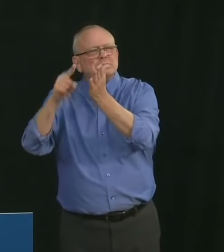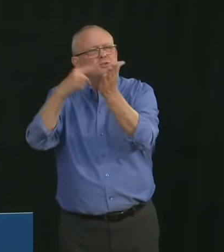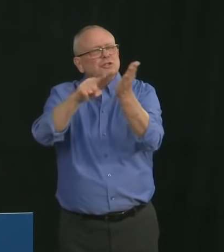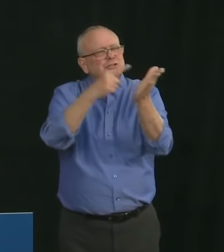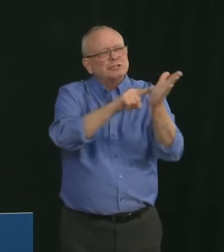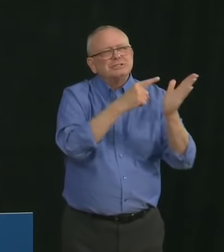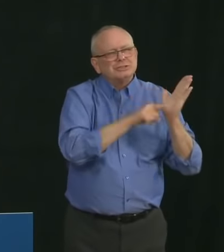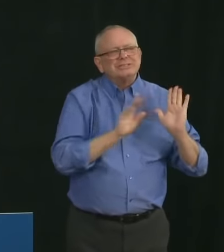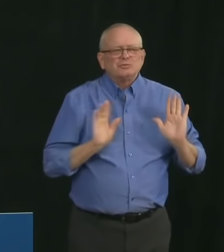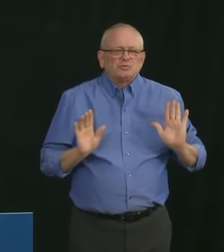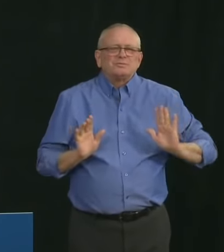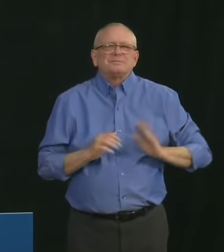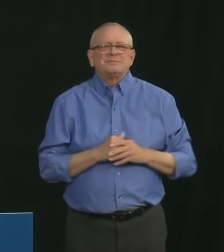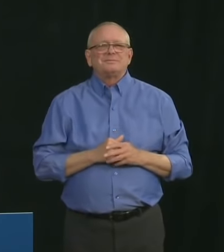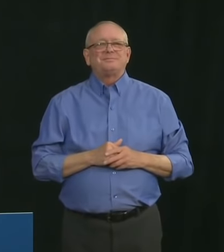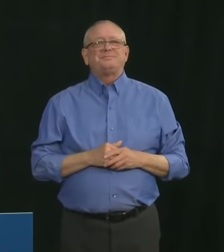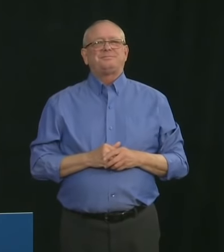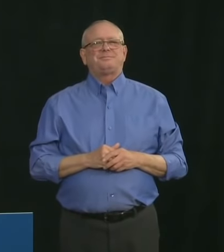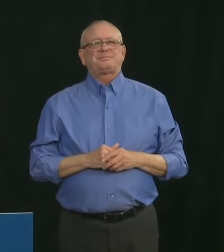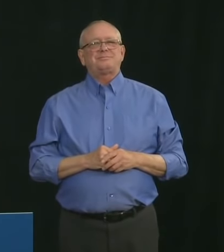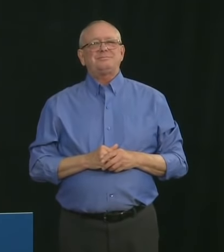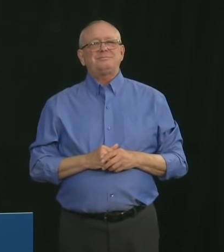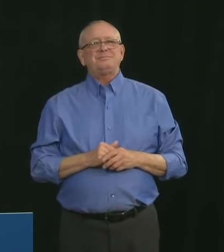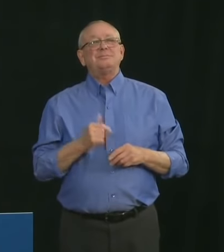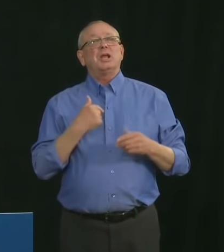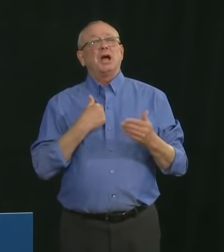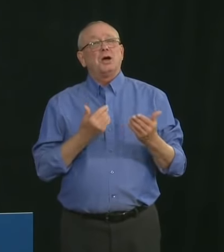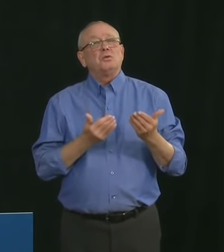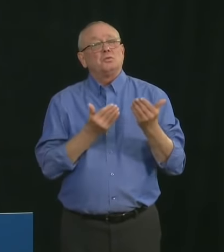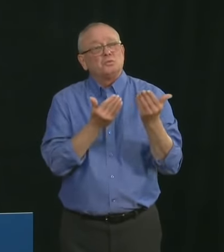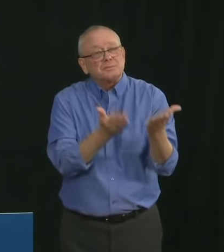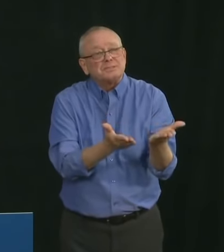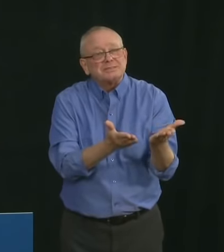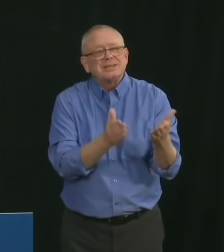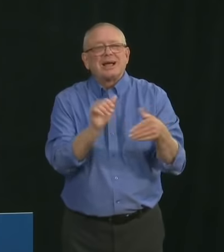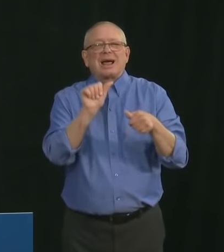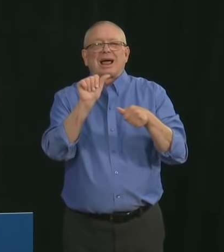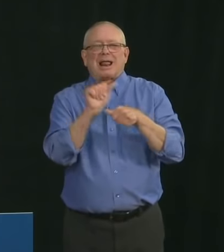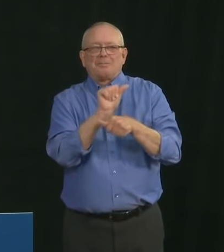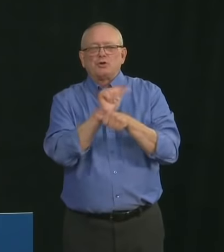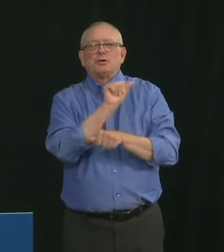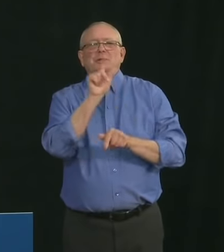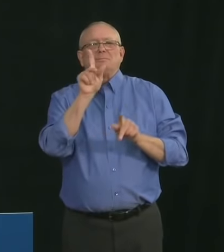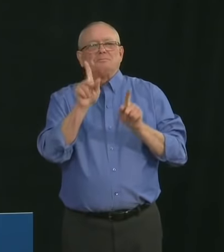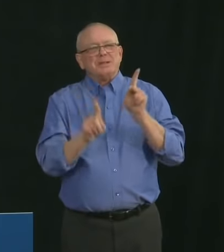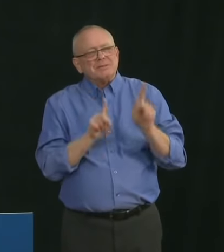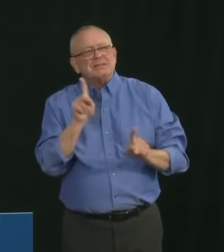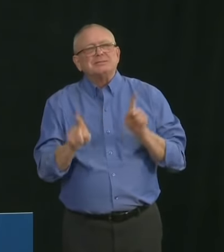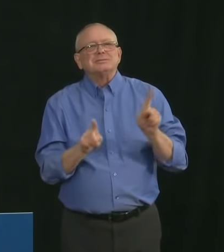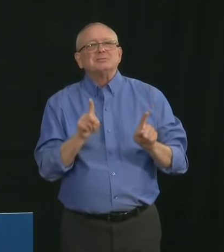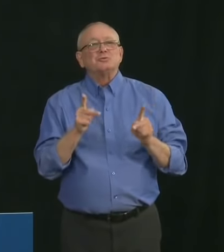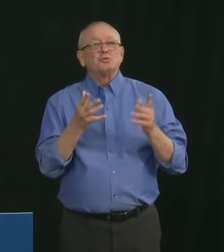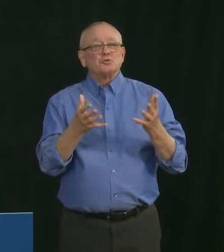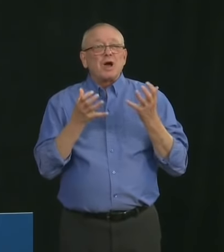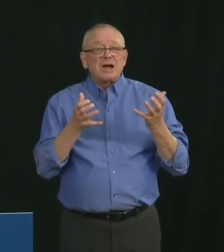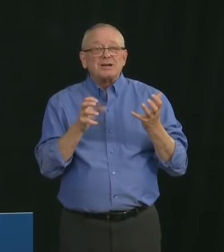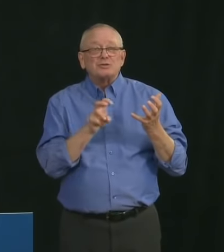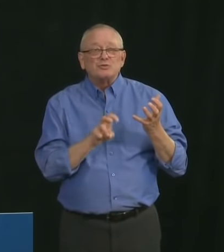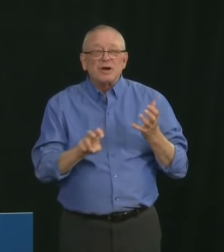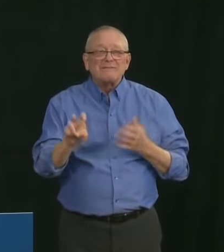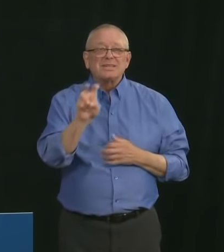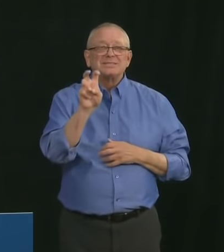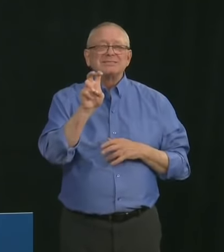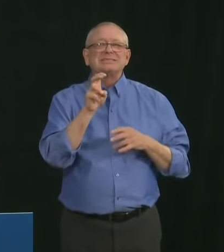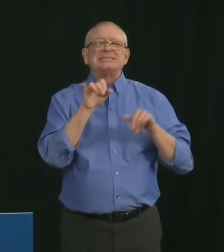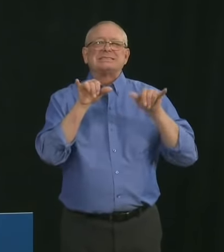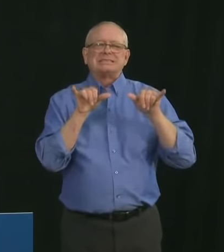our recommendation is, broadly speaking, that Albertans plan their travel within the province, I'm not currently making any distinction